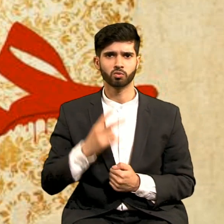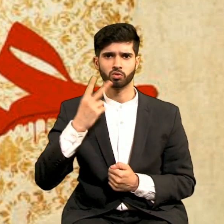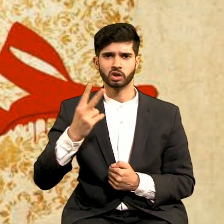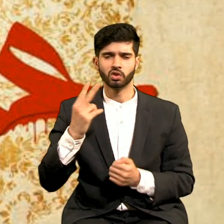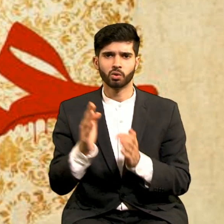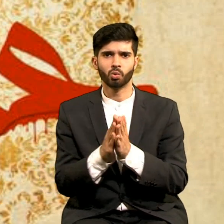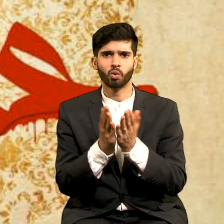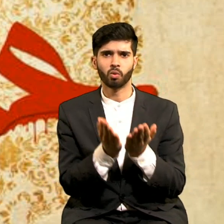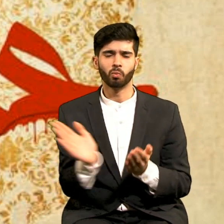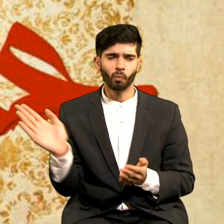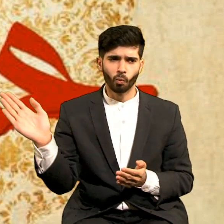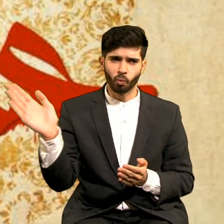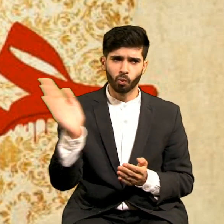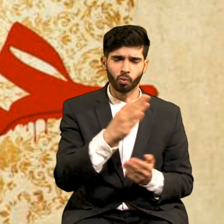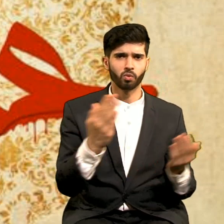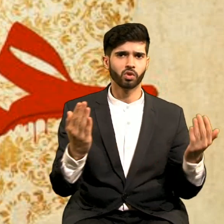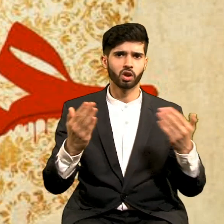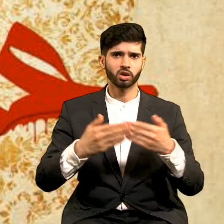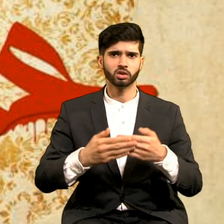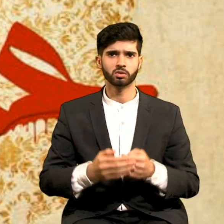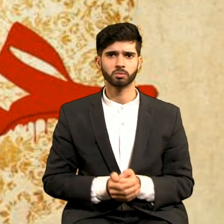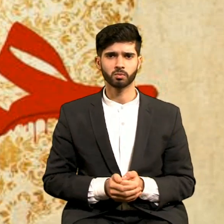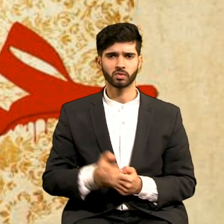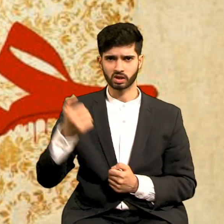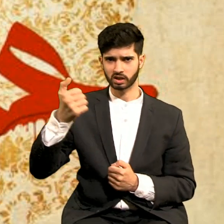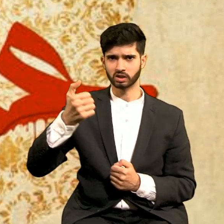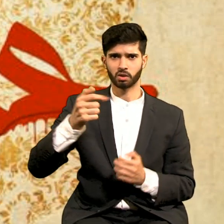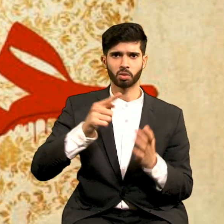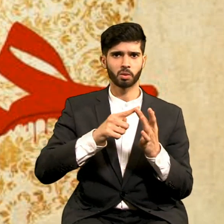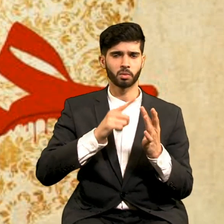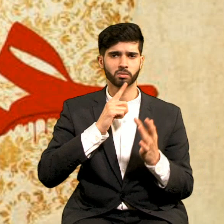However, Imam Ja'far al-Sadiq alayhi salam said